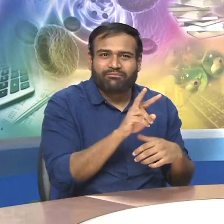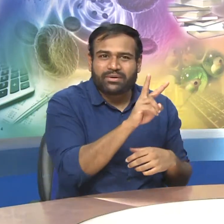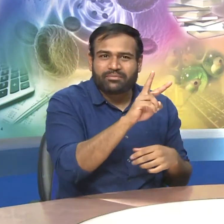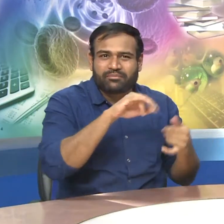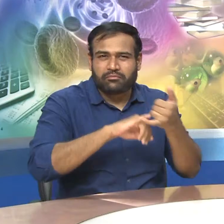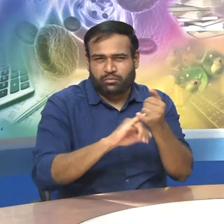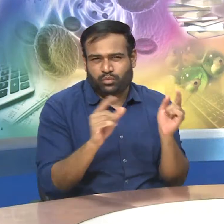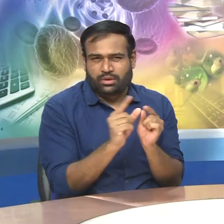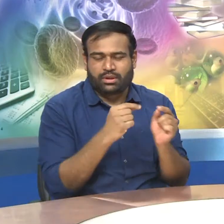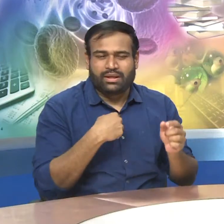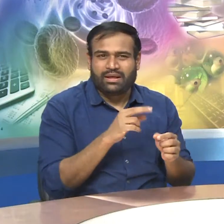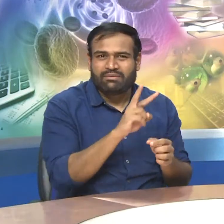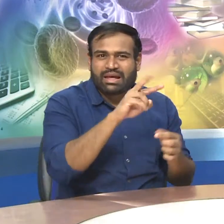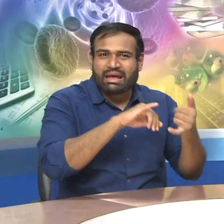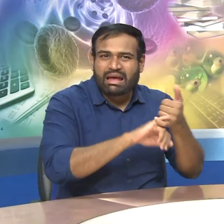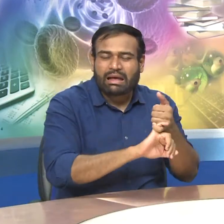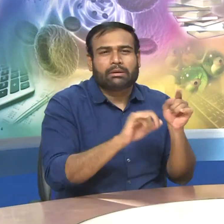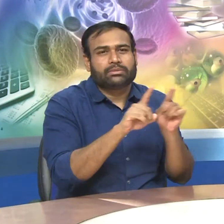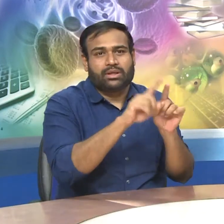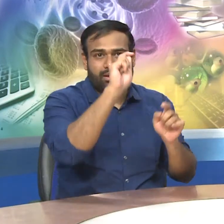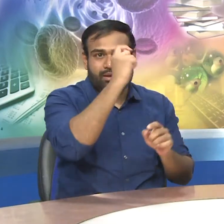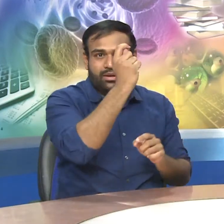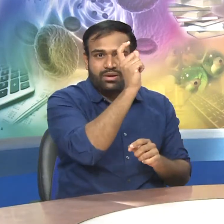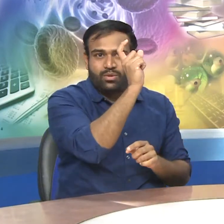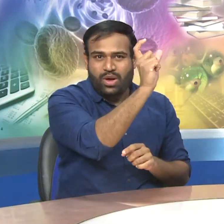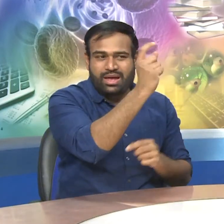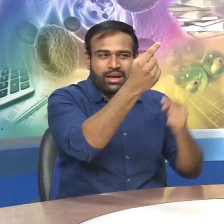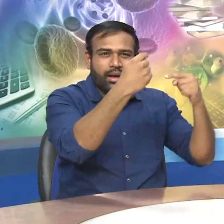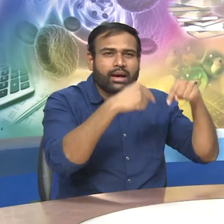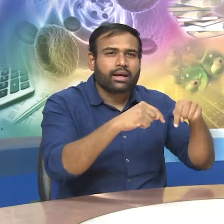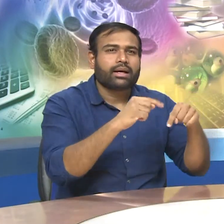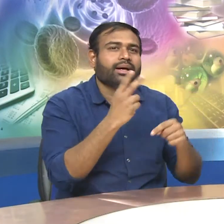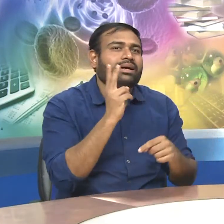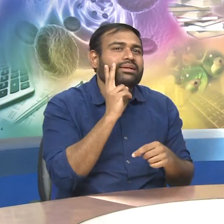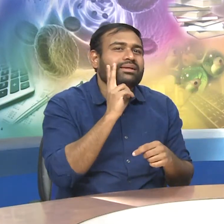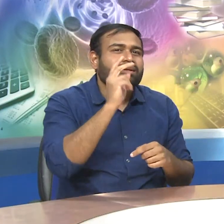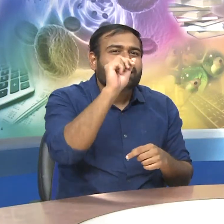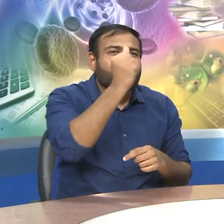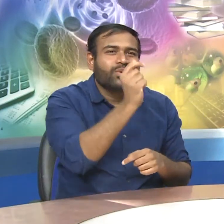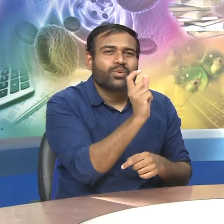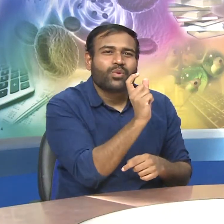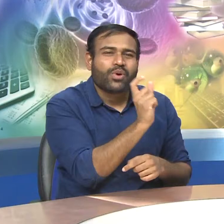In this, Vidhan Sabha, lower house of the state legislature.